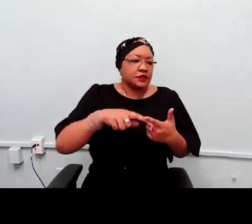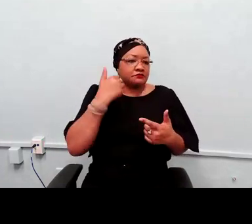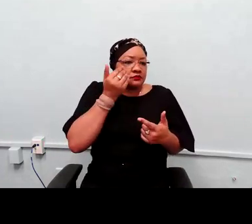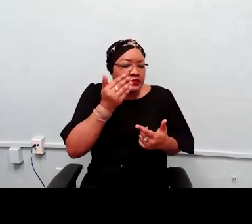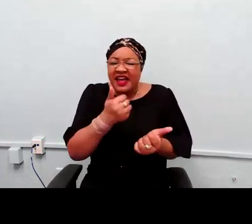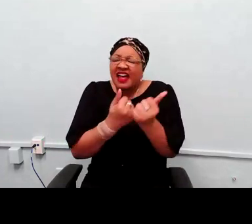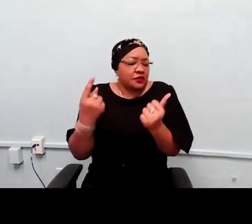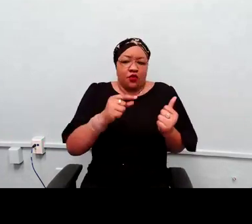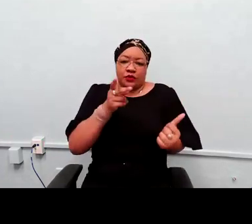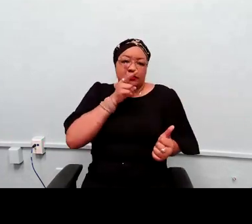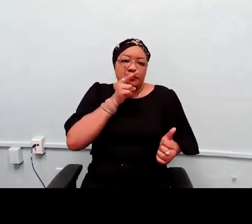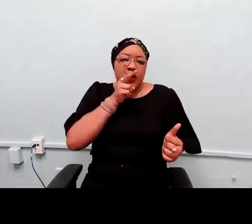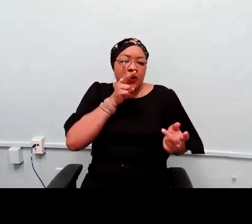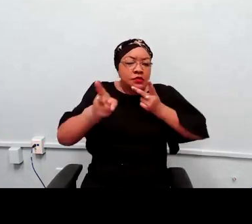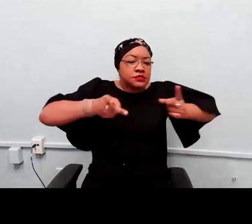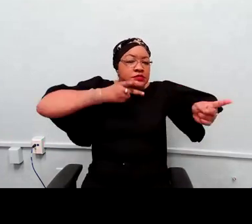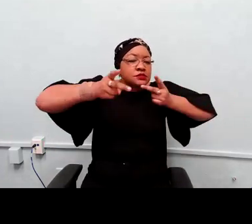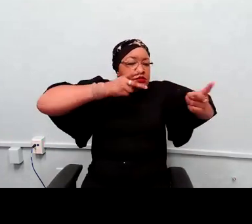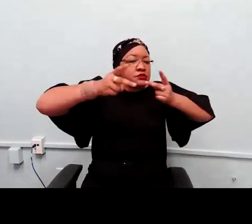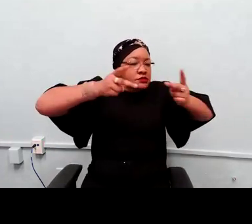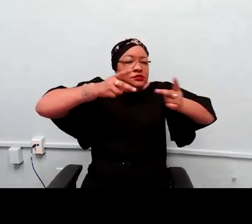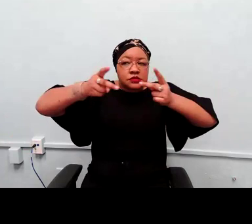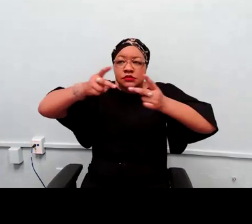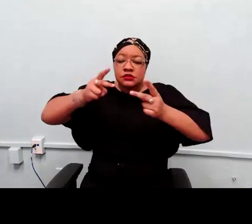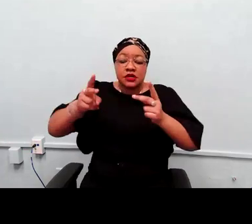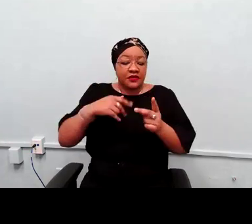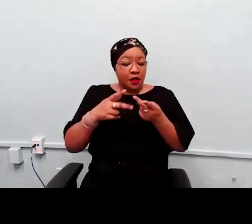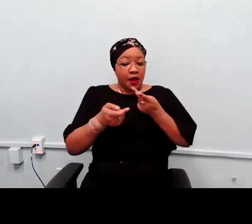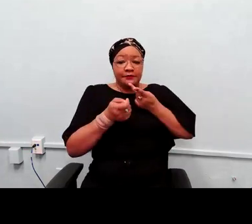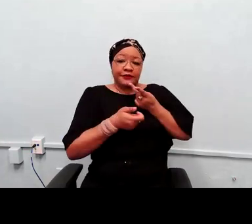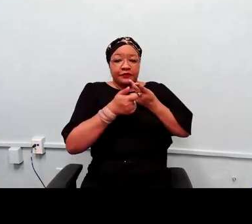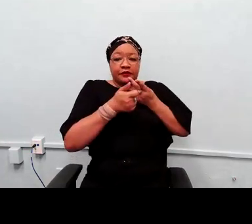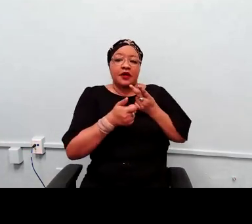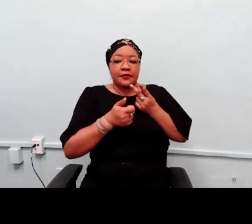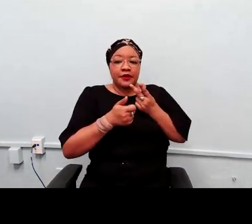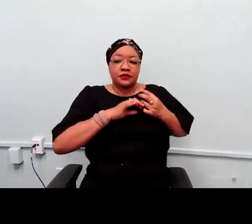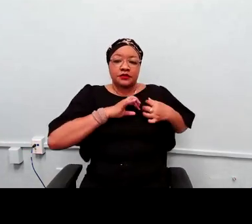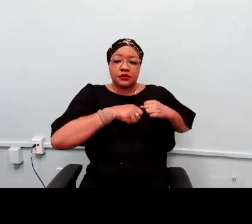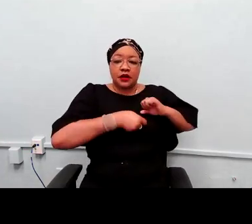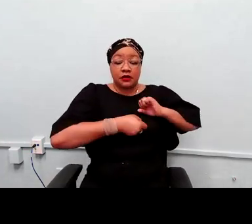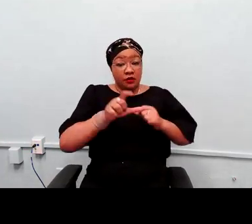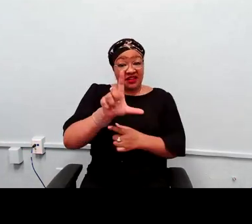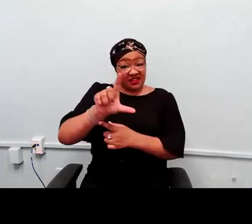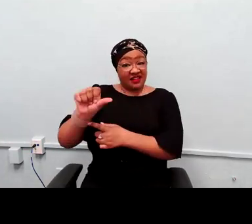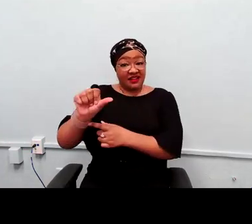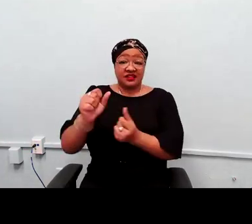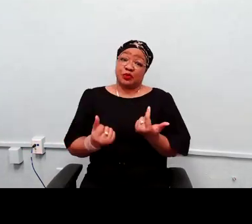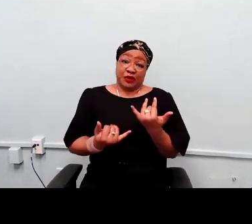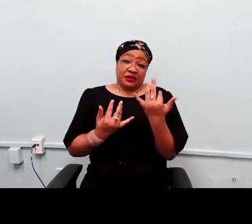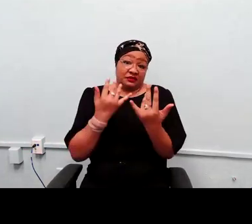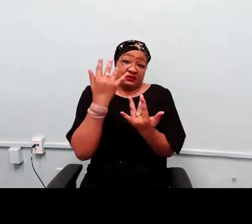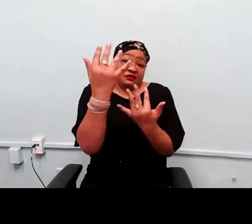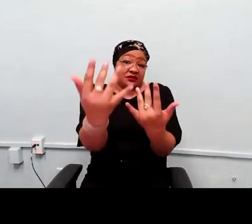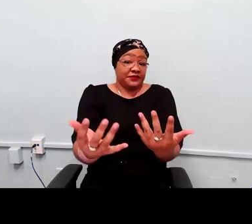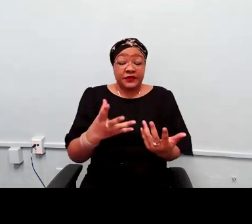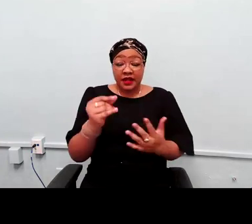smoke. Everyone is smoking, lighting up sorrow. LA is burning, and the trees, tender